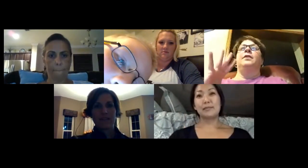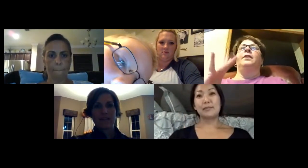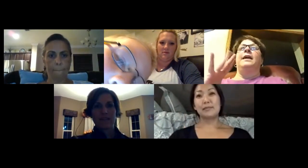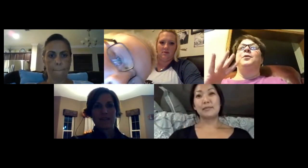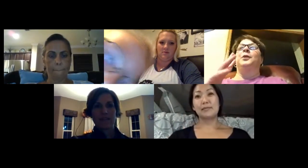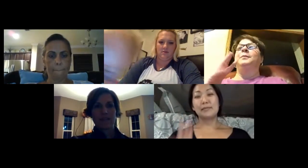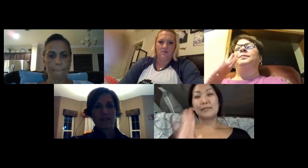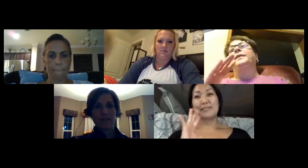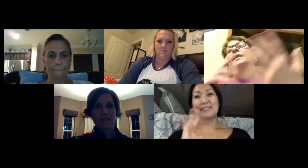yeah, cool.